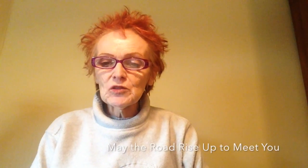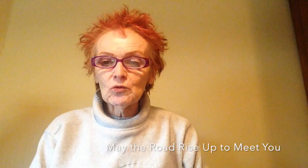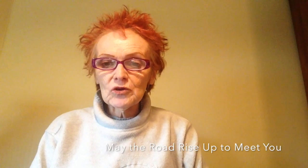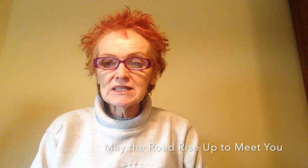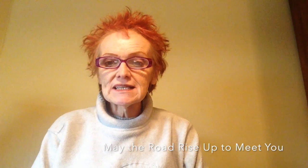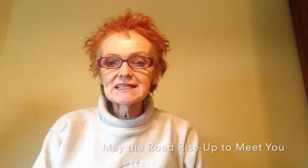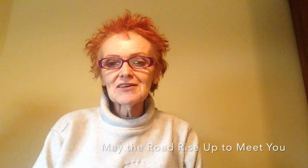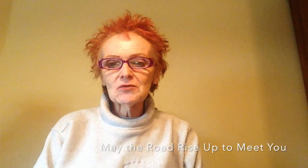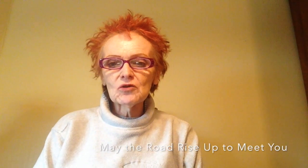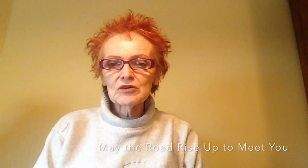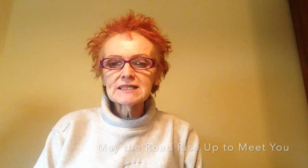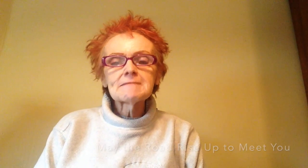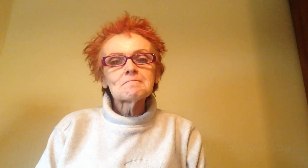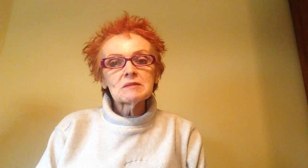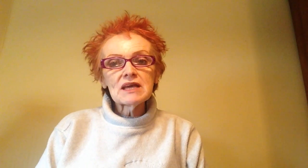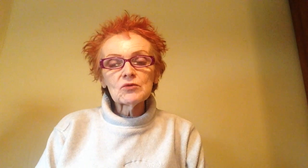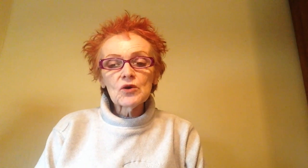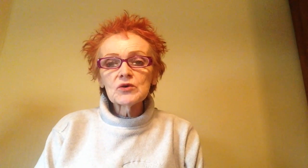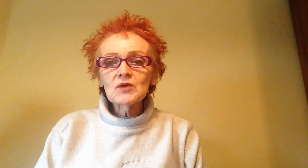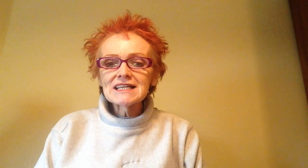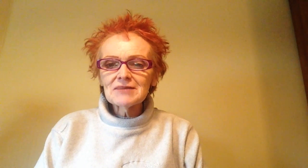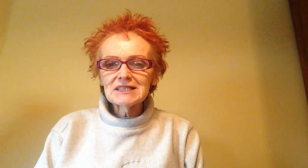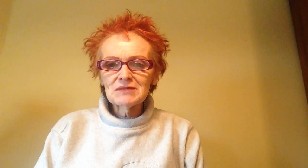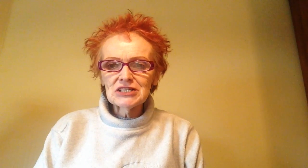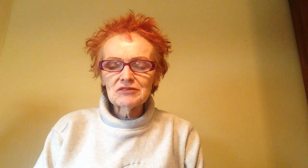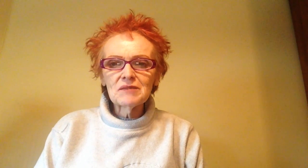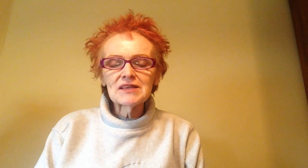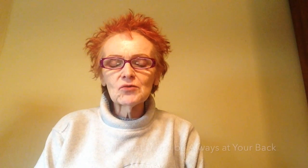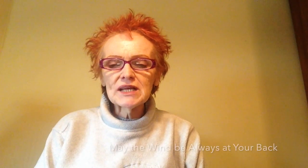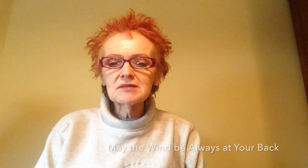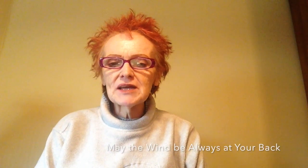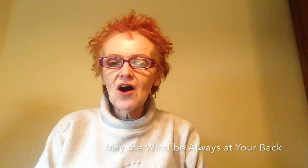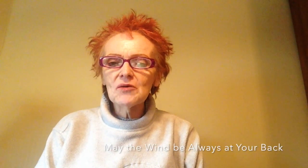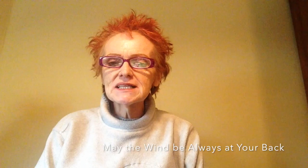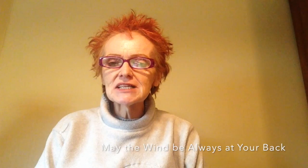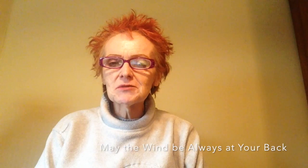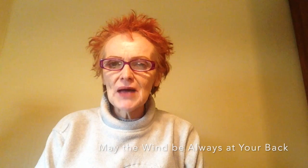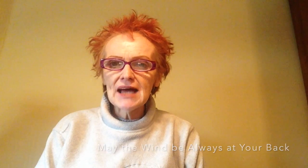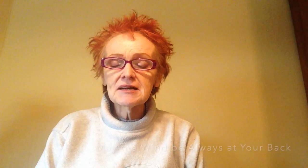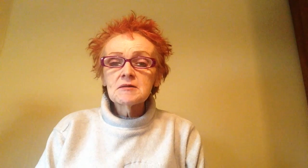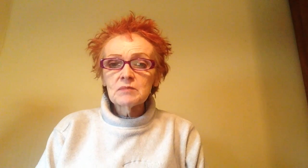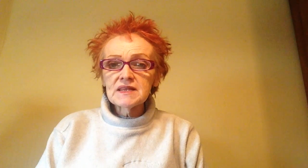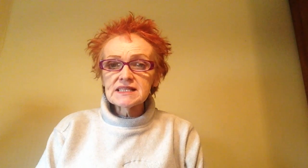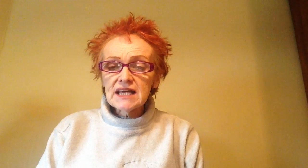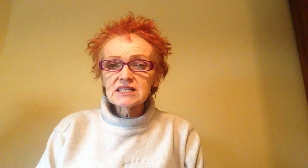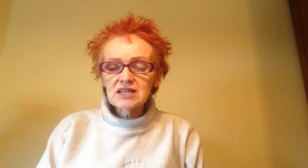the words. These are the words. May the road rise up to meet you. May the wind be always at your back. May the sun